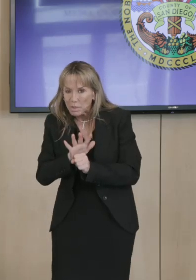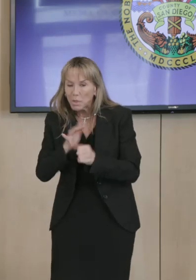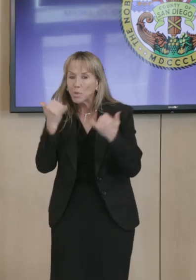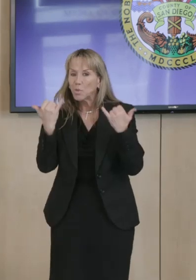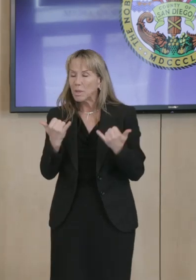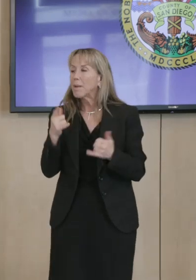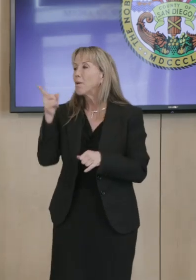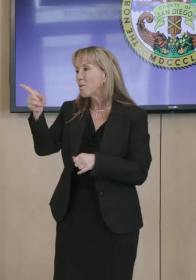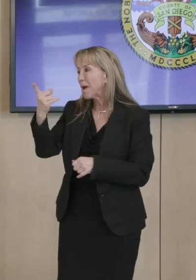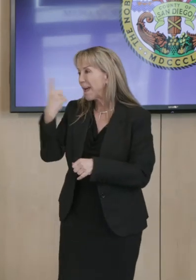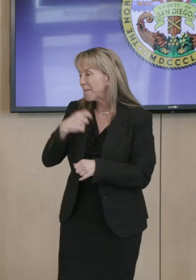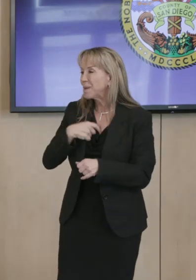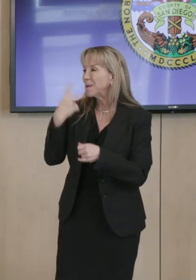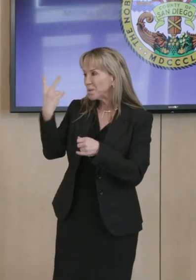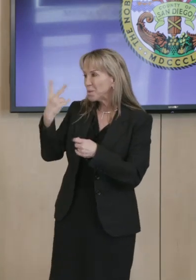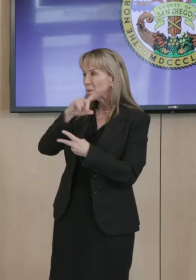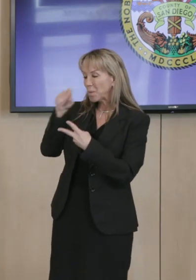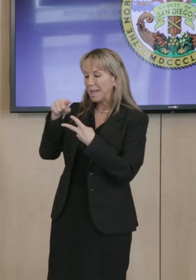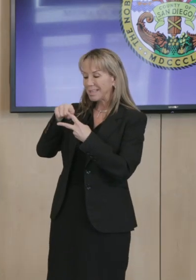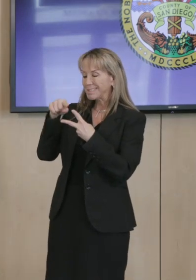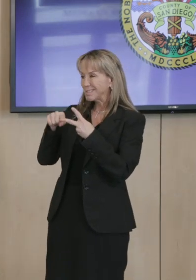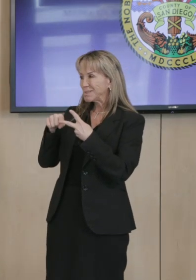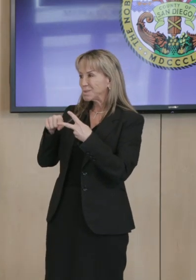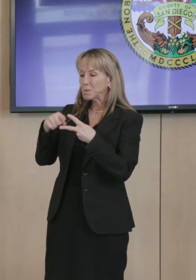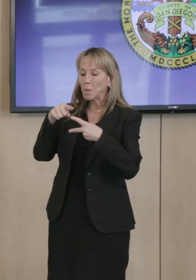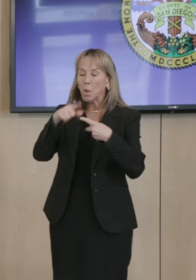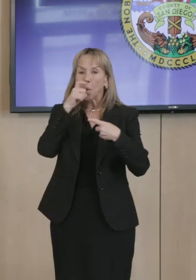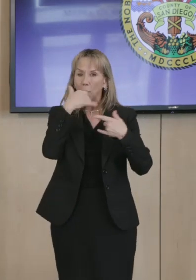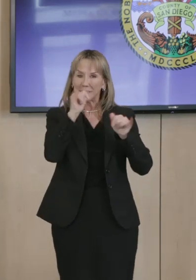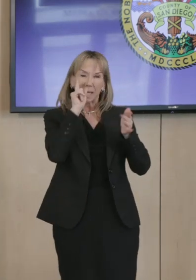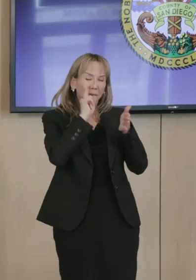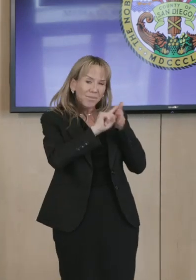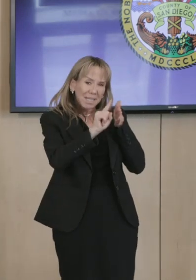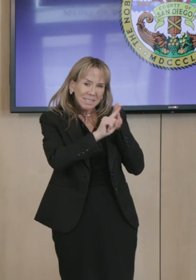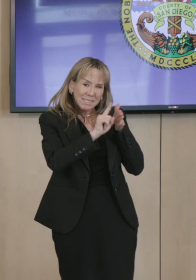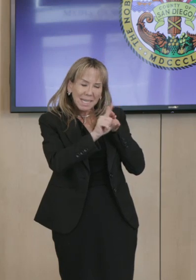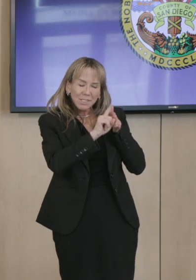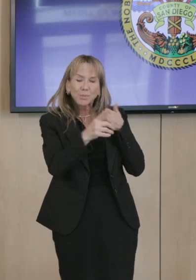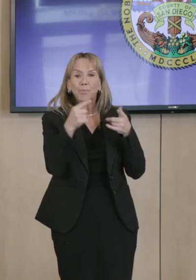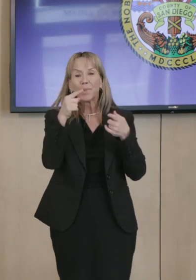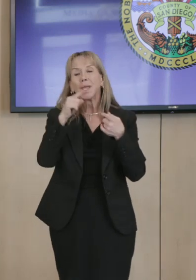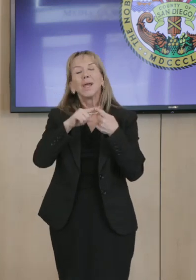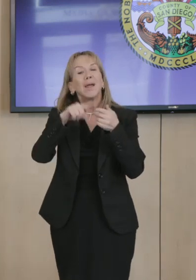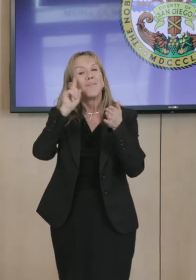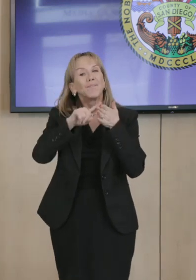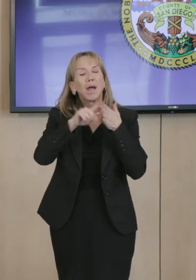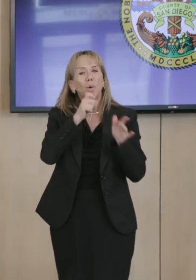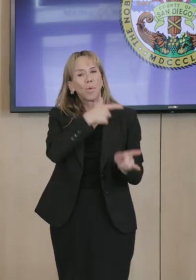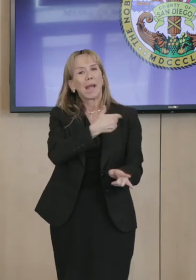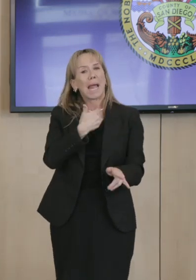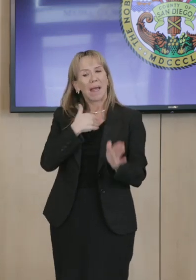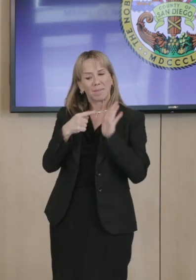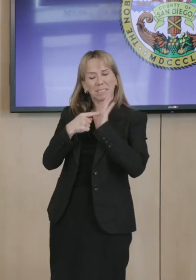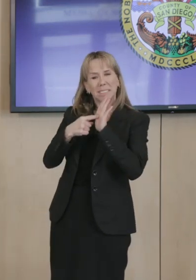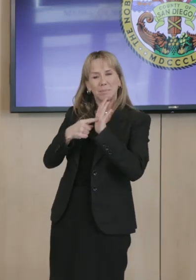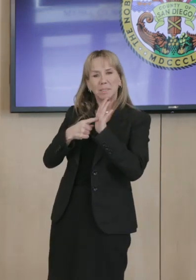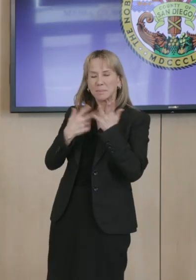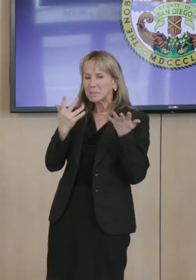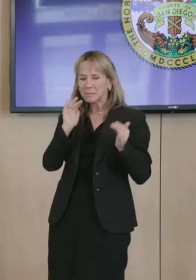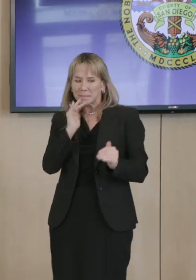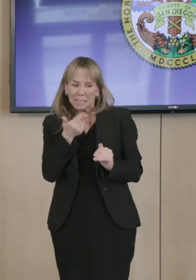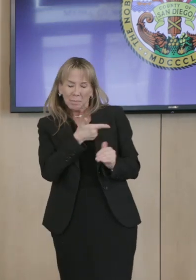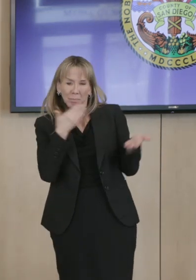there's two questions there, one having to do with persons under investigation, which is somebody who has signs and symptoms of